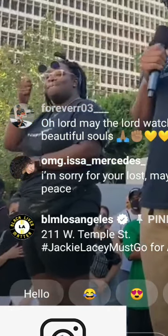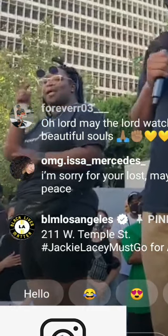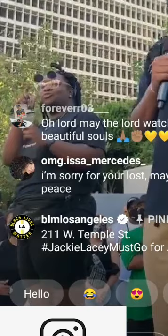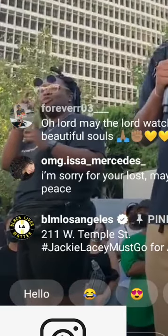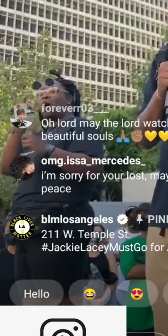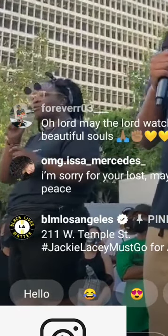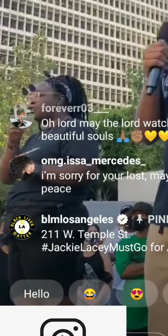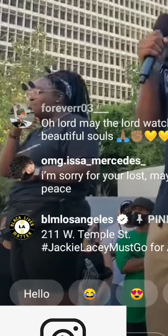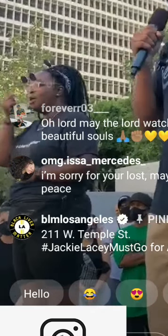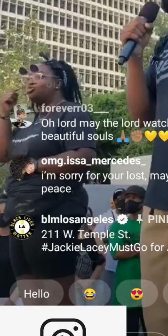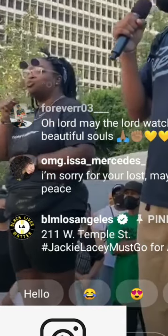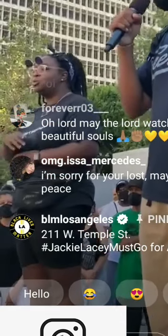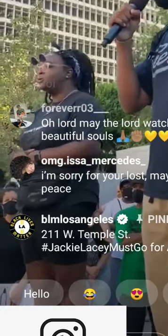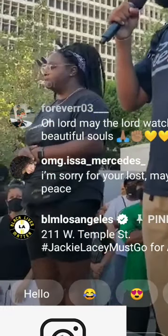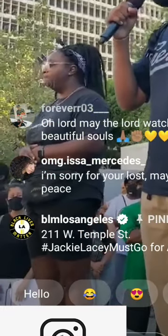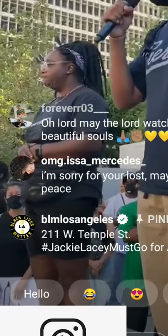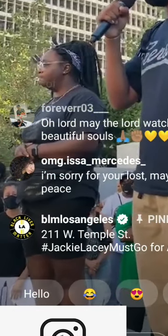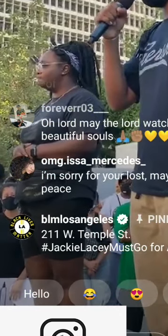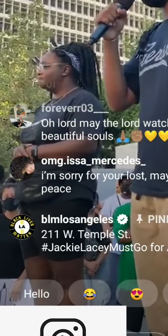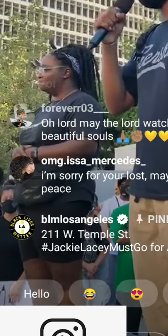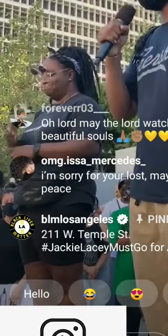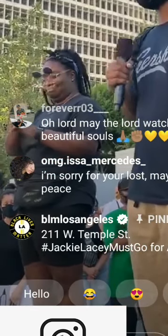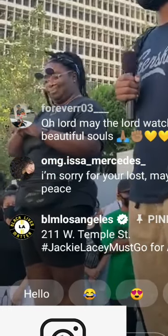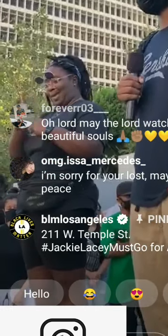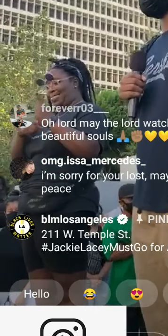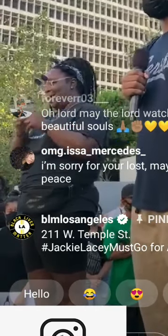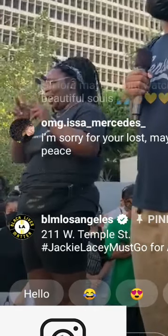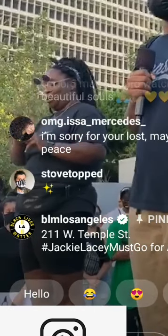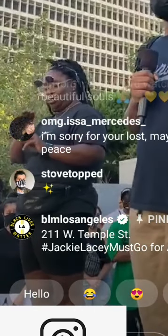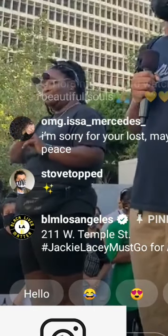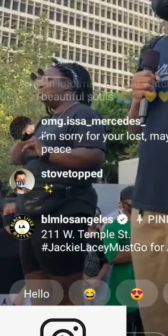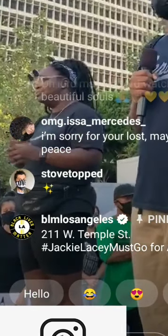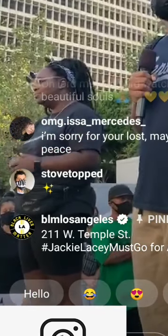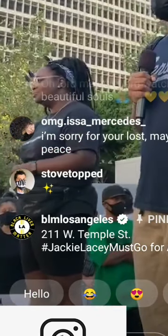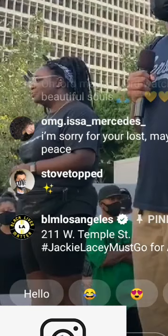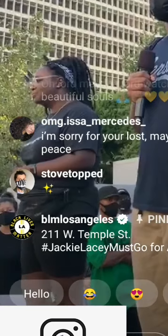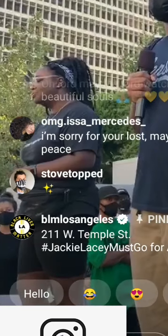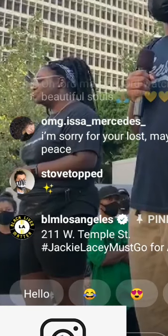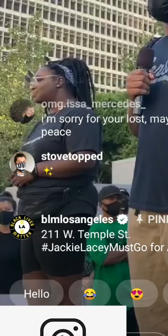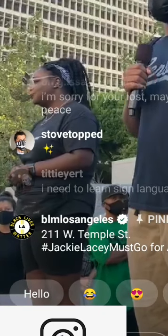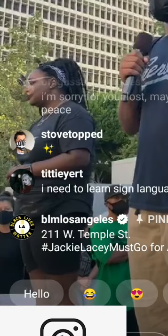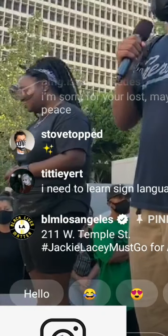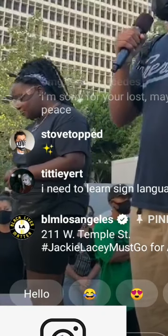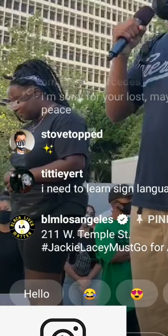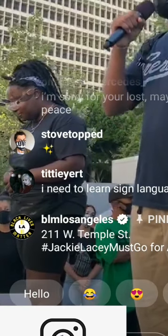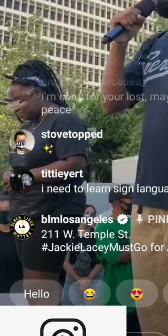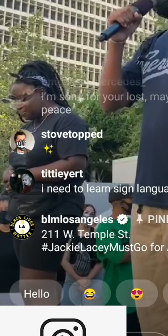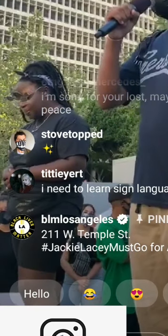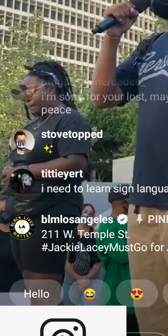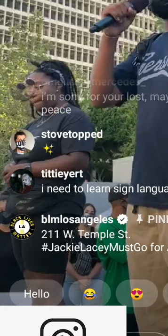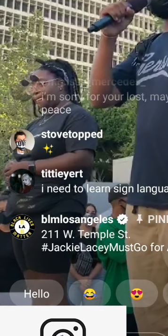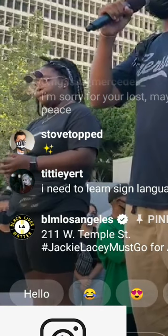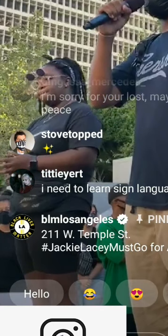And that's what it means to live in a society that disposes of people, a society that would just as easily dispose of